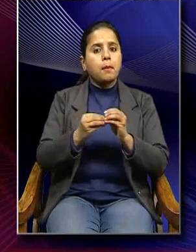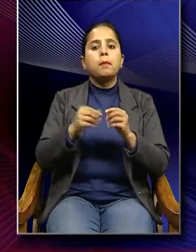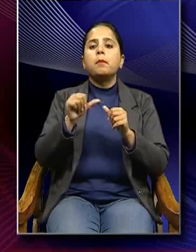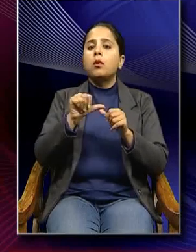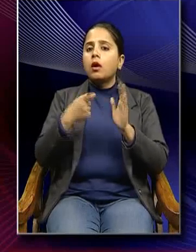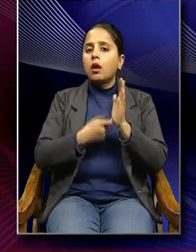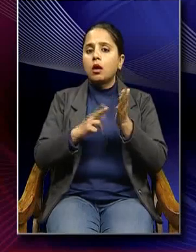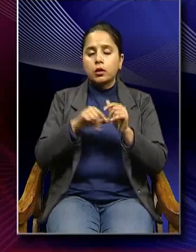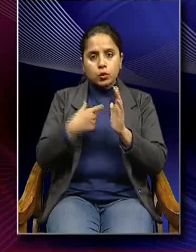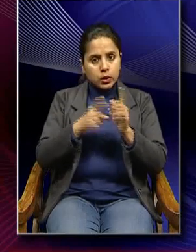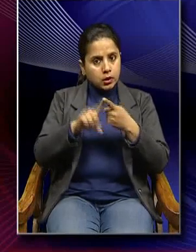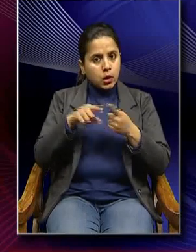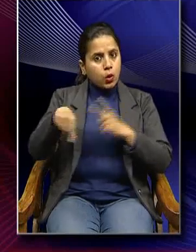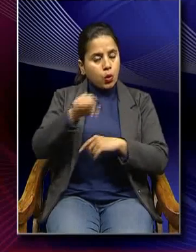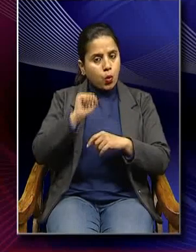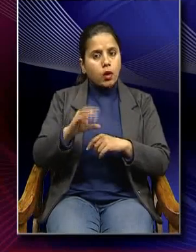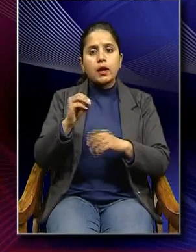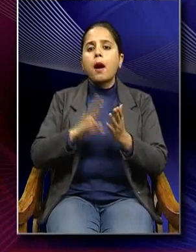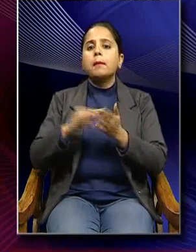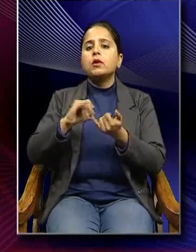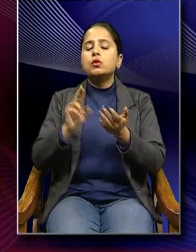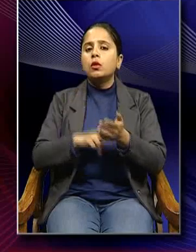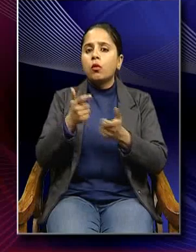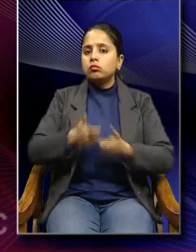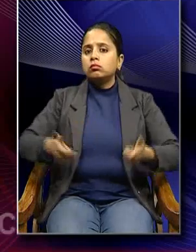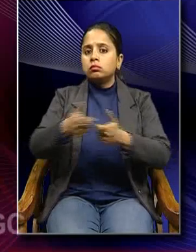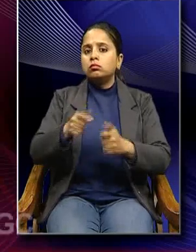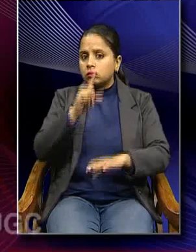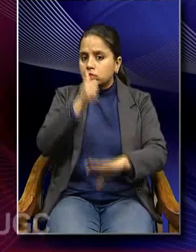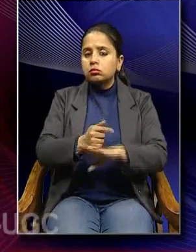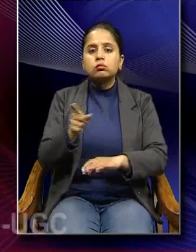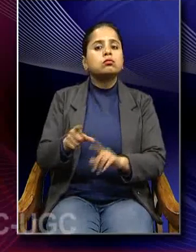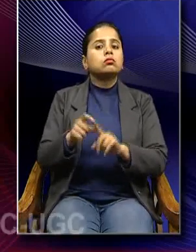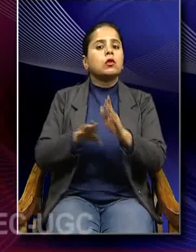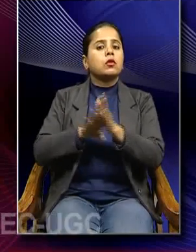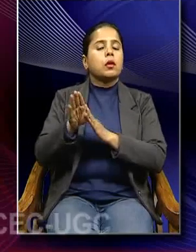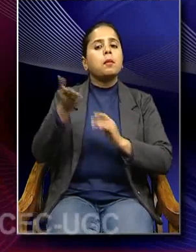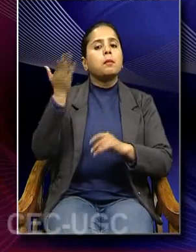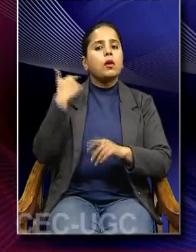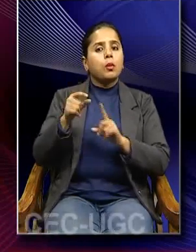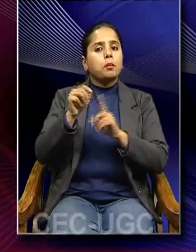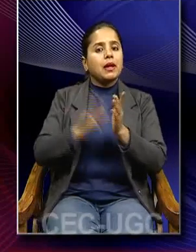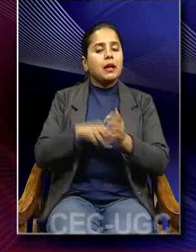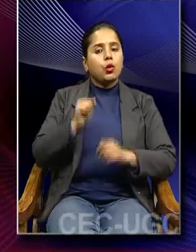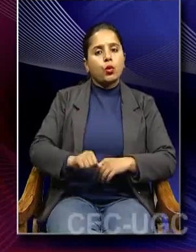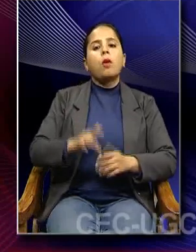World Commission on Environment and Development, headed by the former Prime Minister of